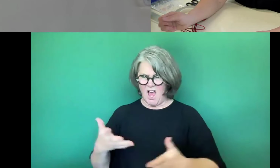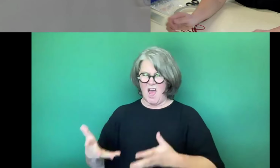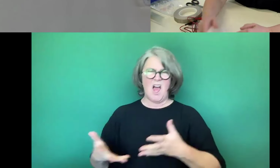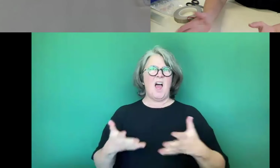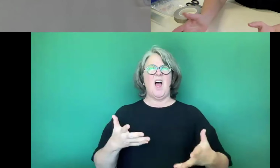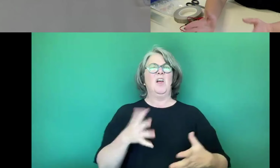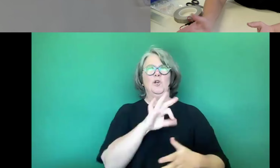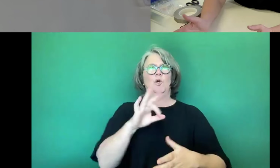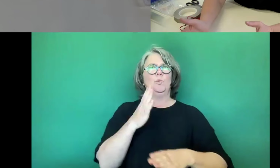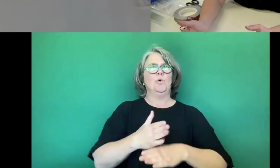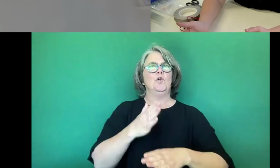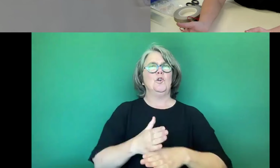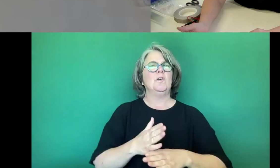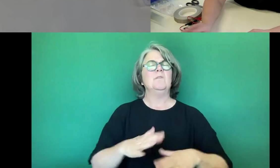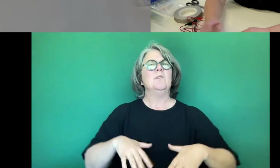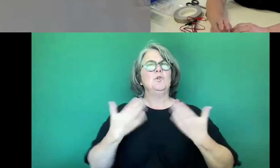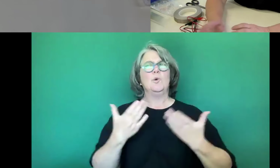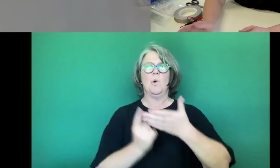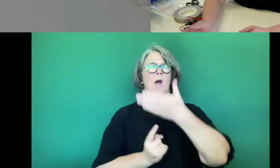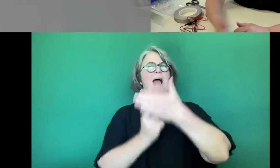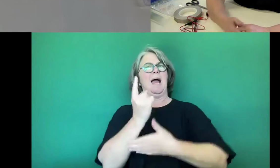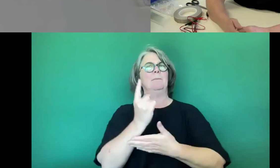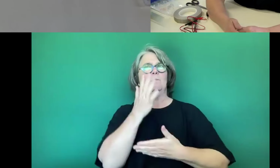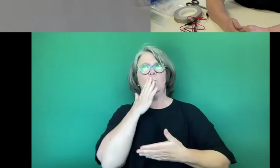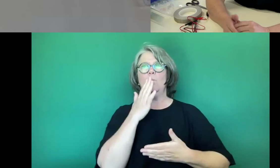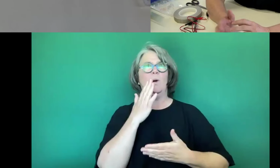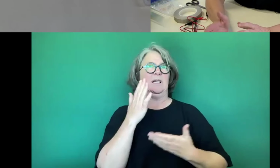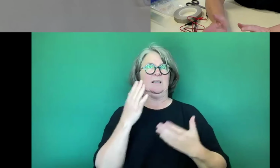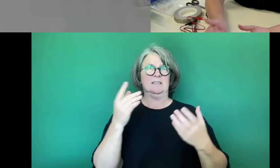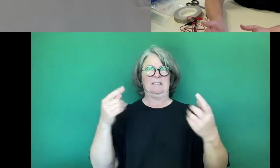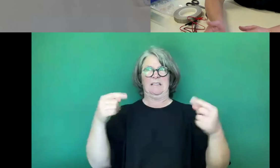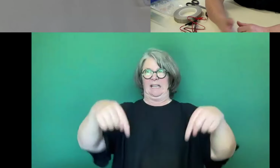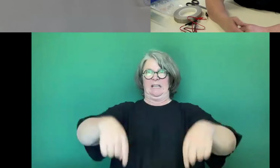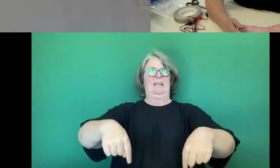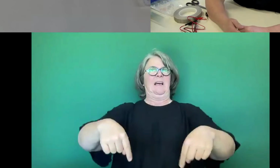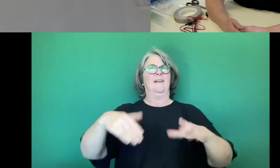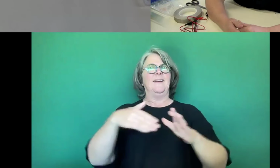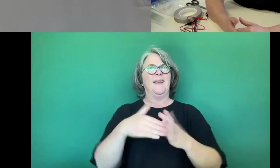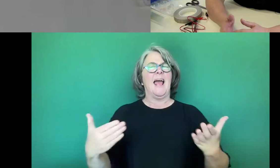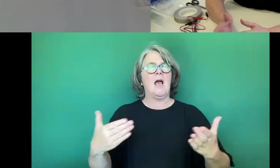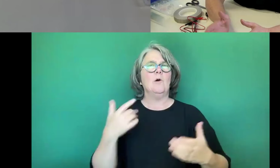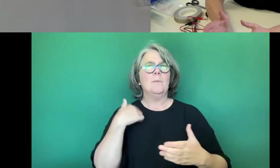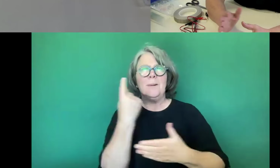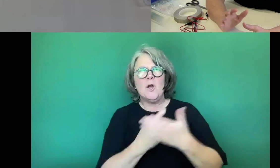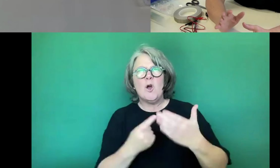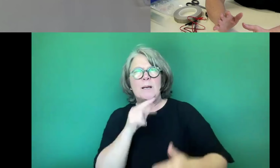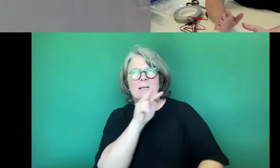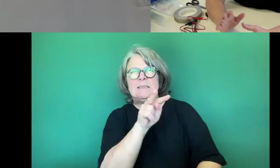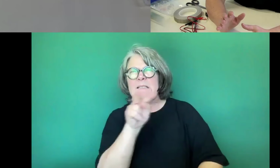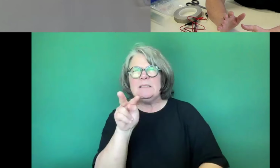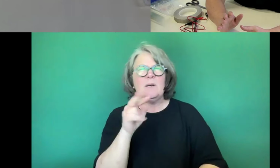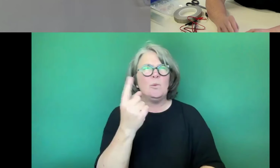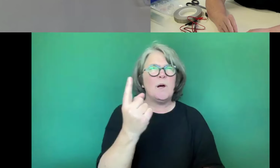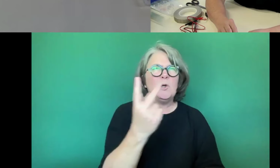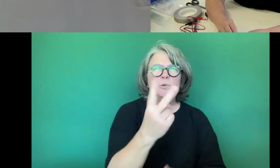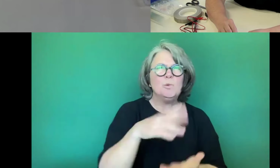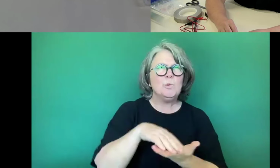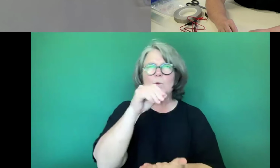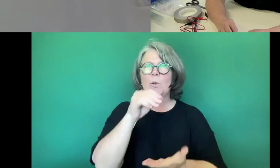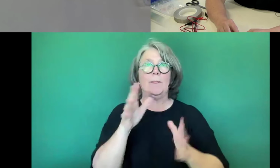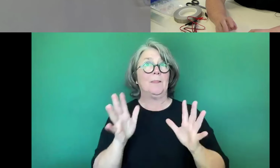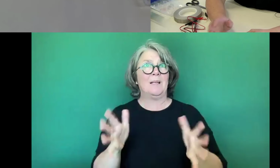right. So we don't want that to happen online. And I can only see like 1 or 2 of you. So if you're